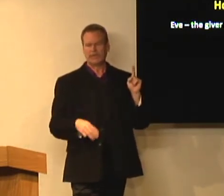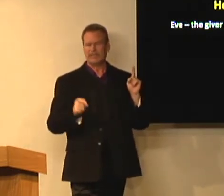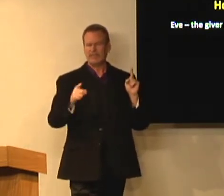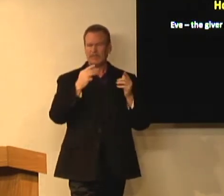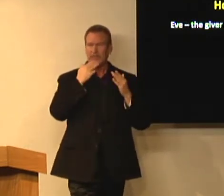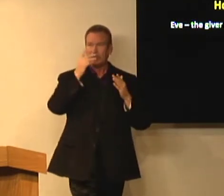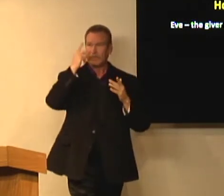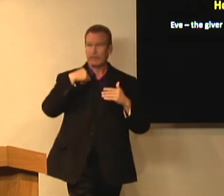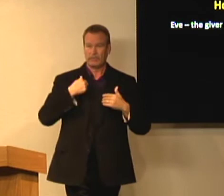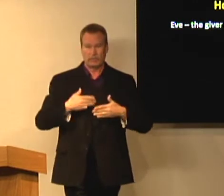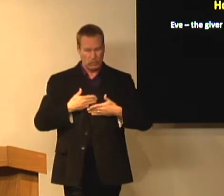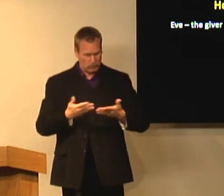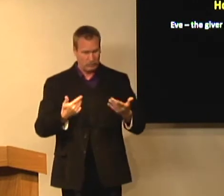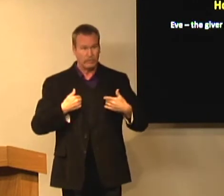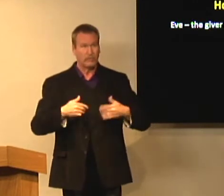Such a wonderful gift.